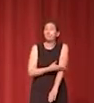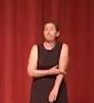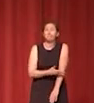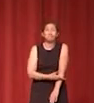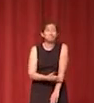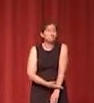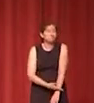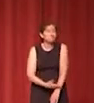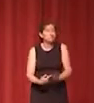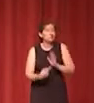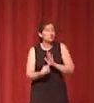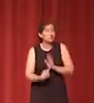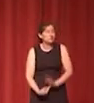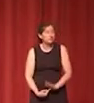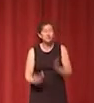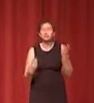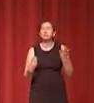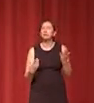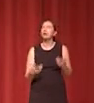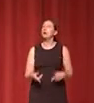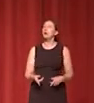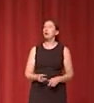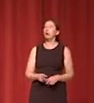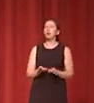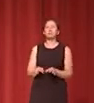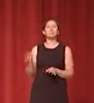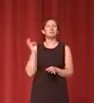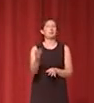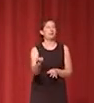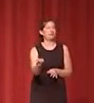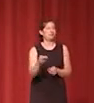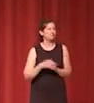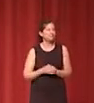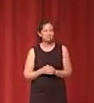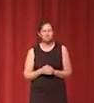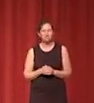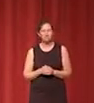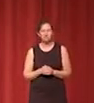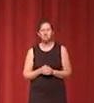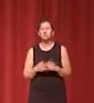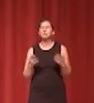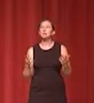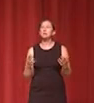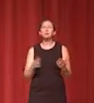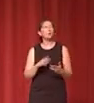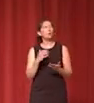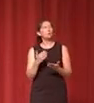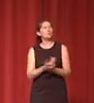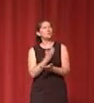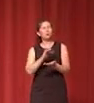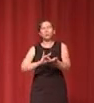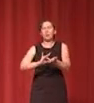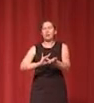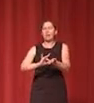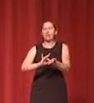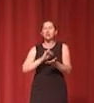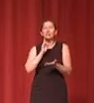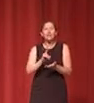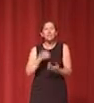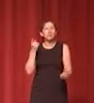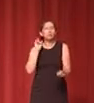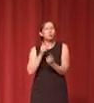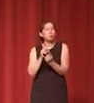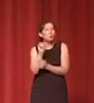therapy. So again, these therapies now are going in, clearing out that amyloid, and in this case, actually